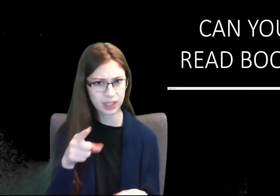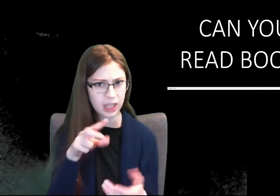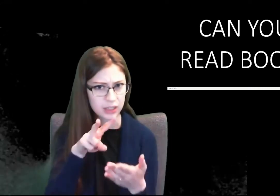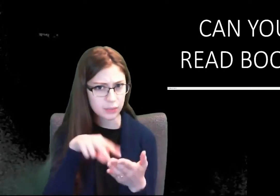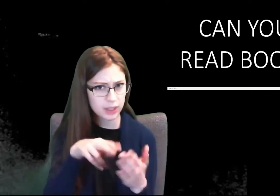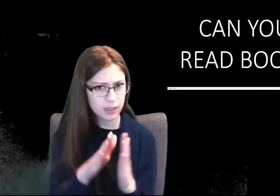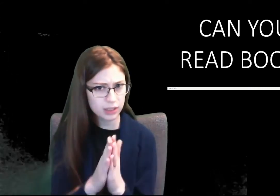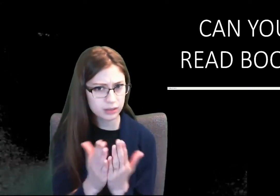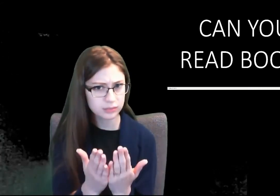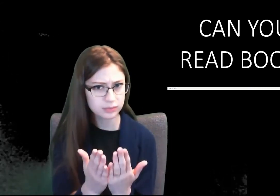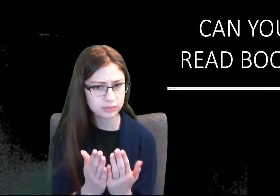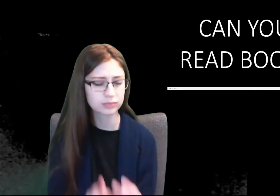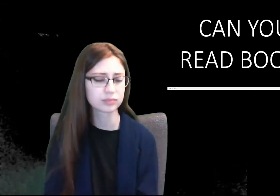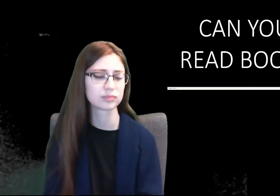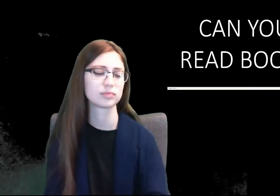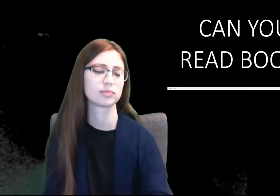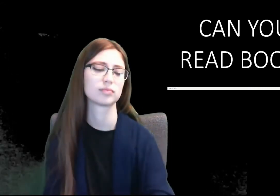Can you read a book?